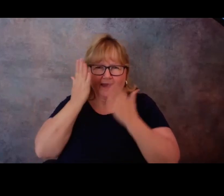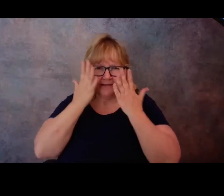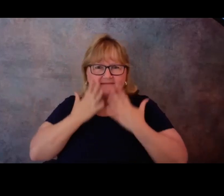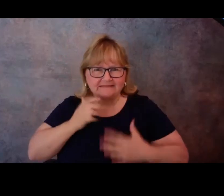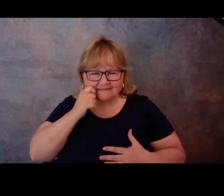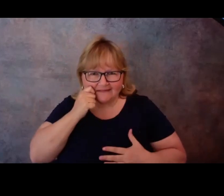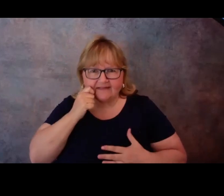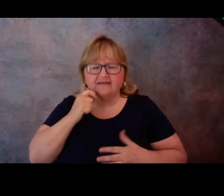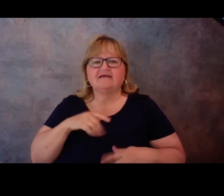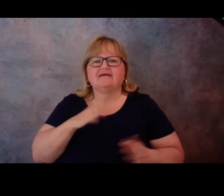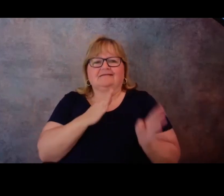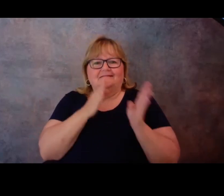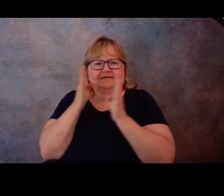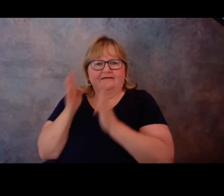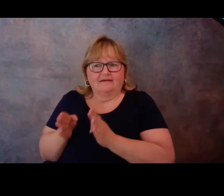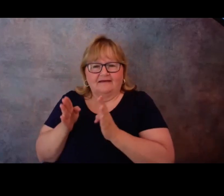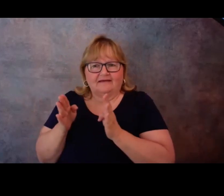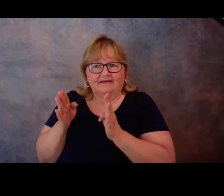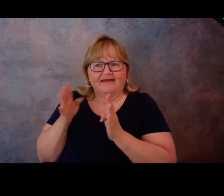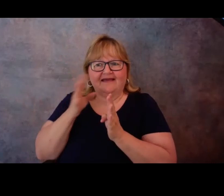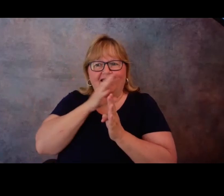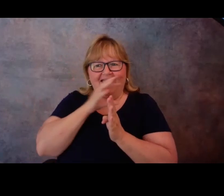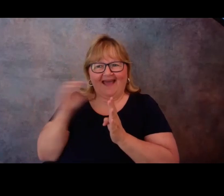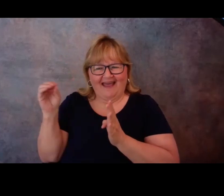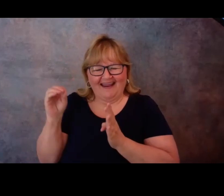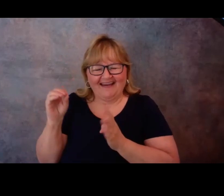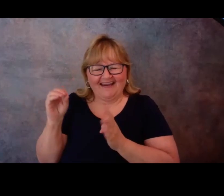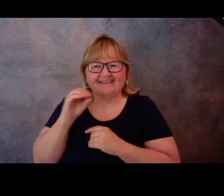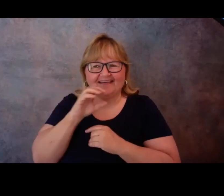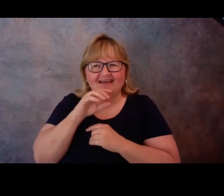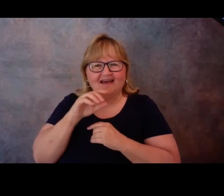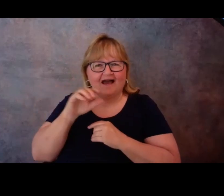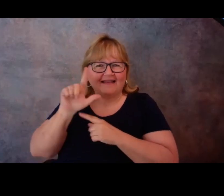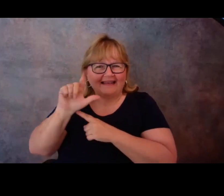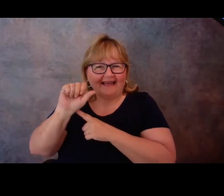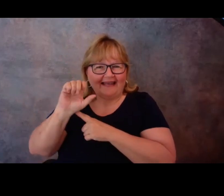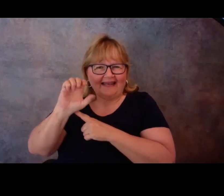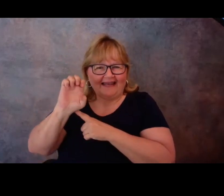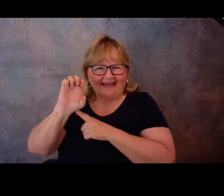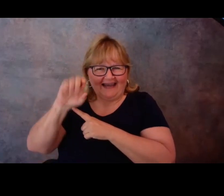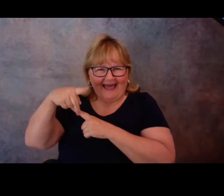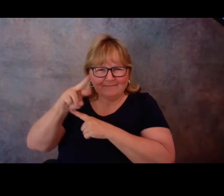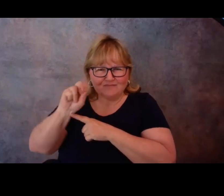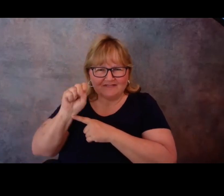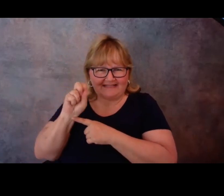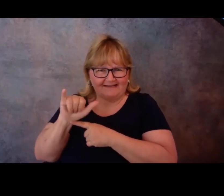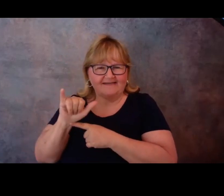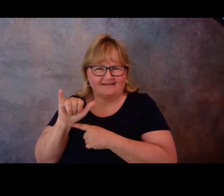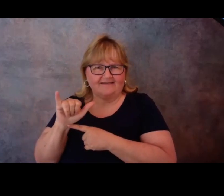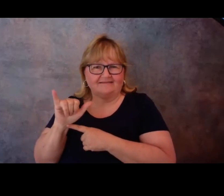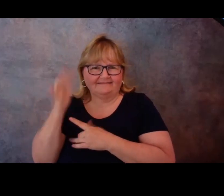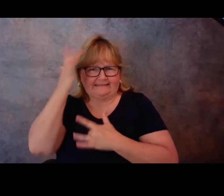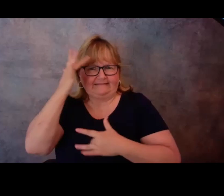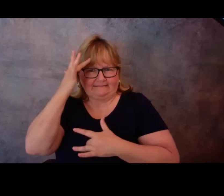11, soon to be 12 special rapporteurs focusing on particular countries.